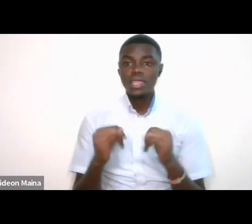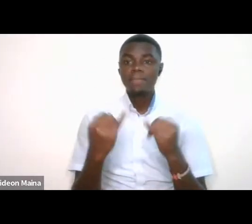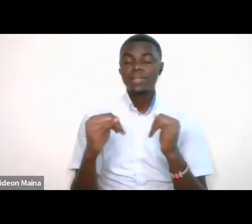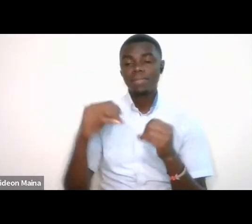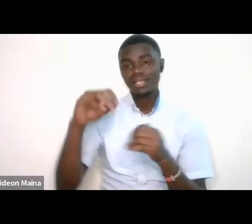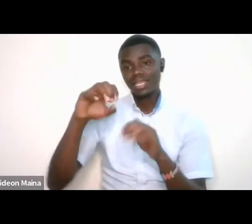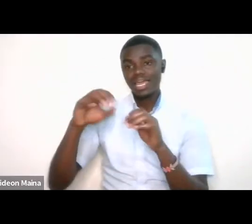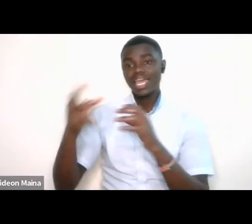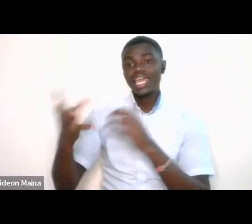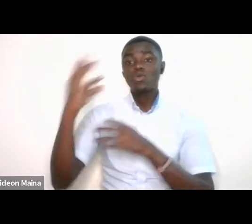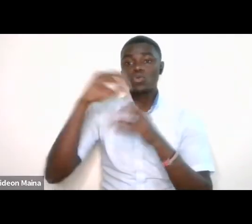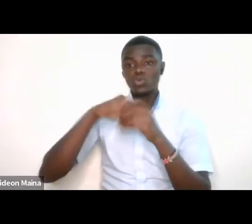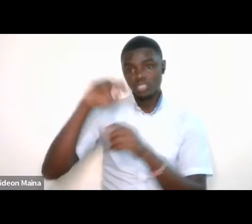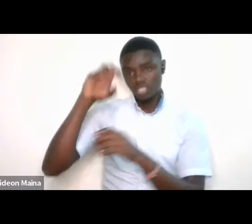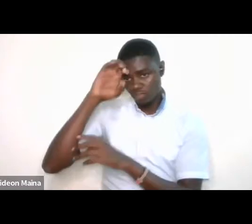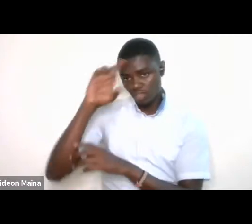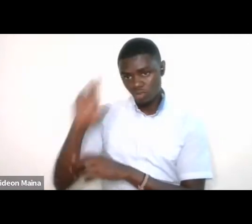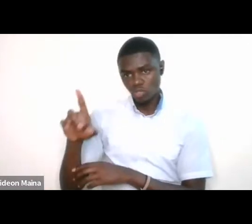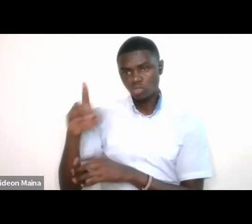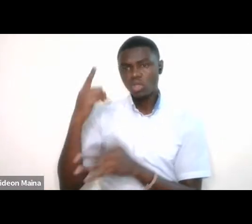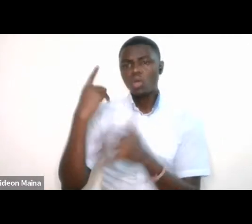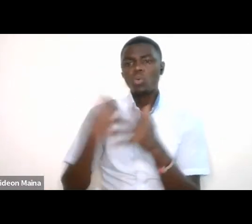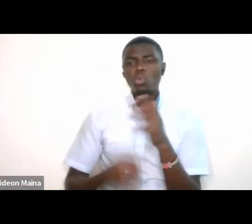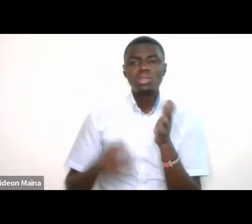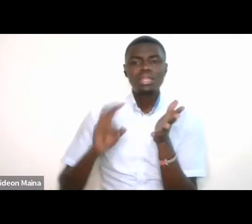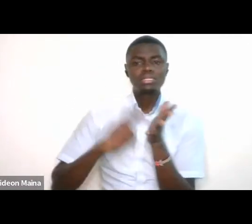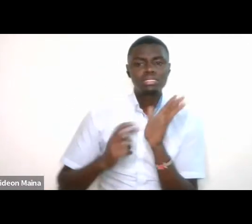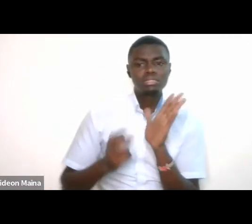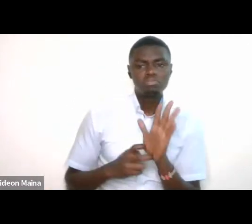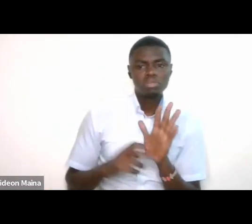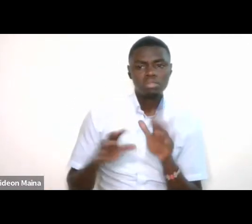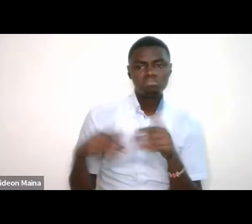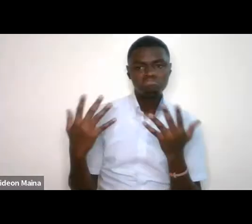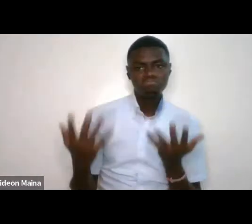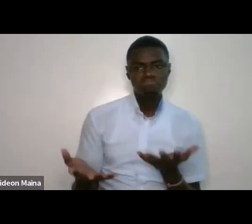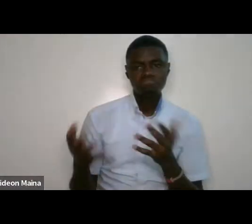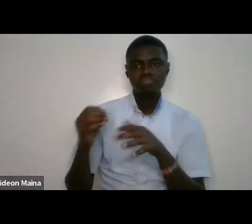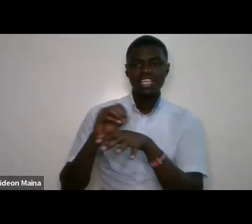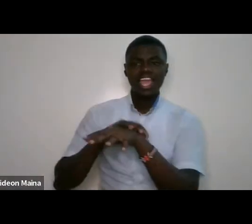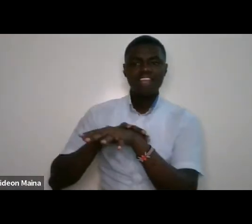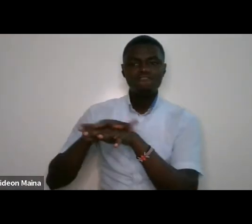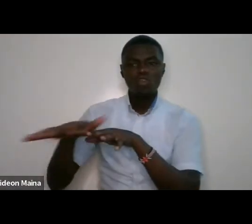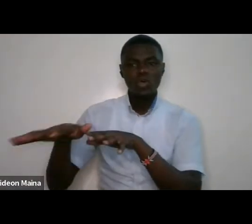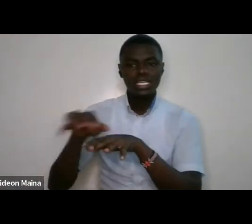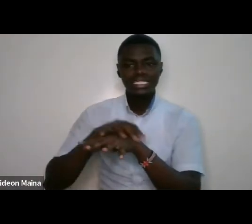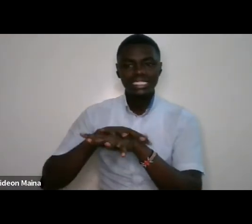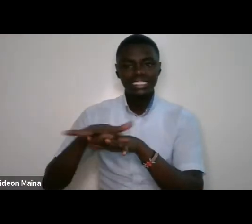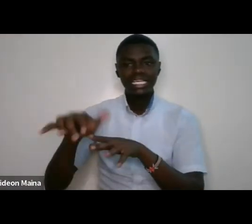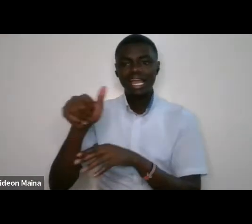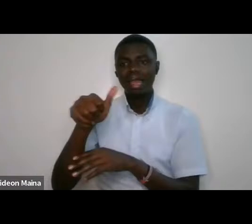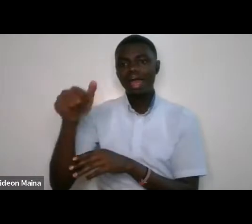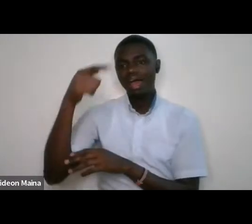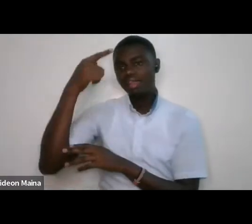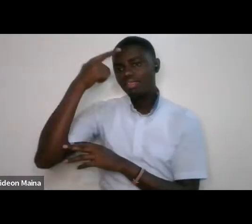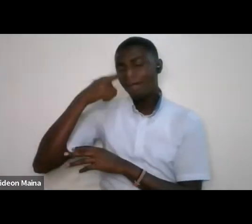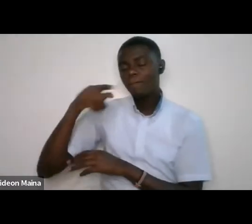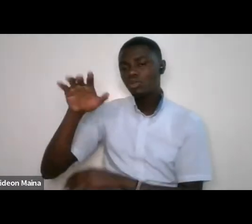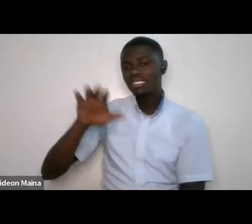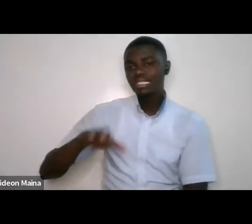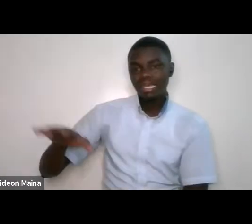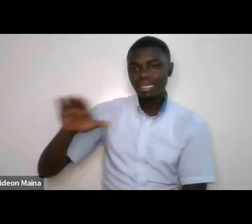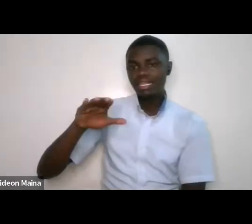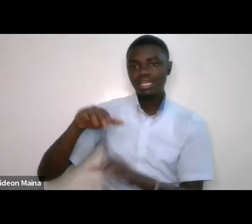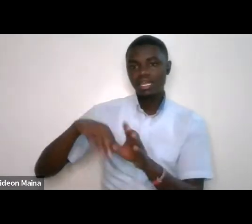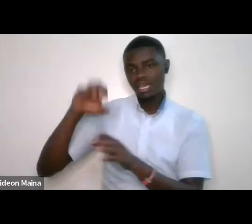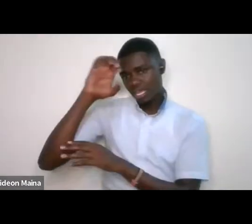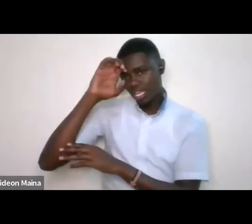country? What does it mean in terms of influencing other policy areas in education that